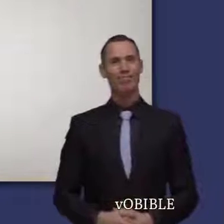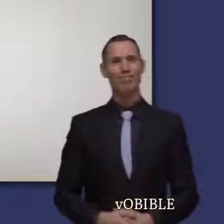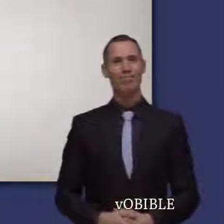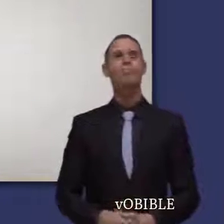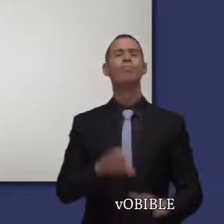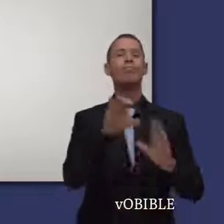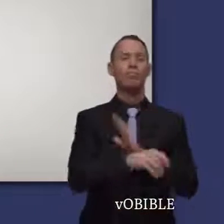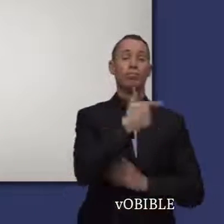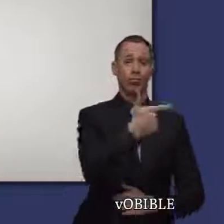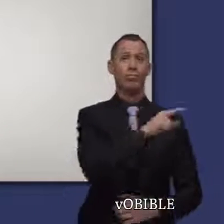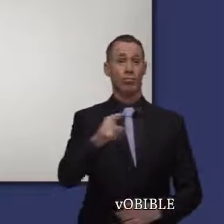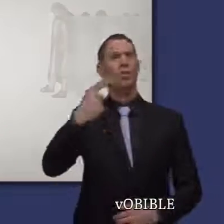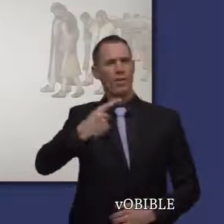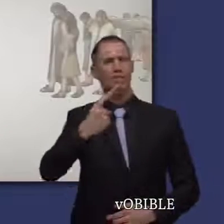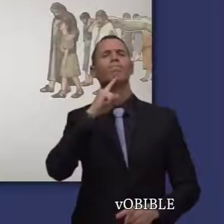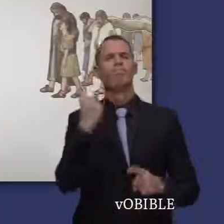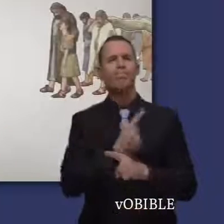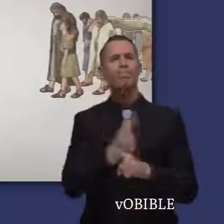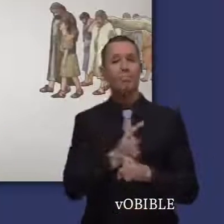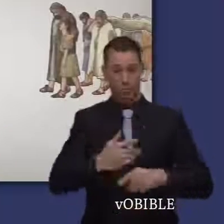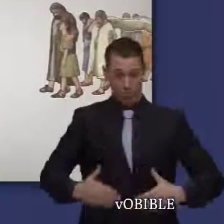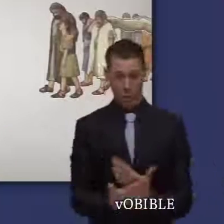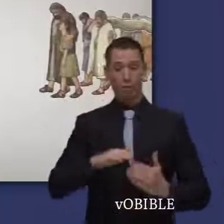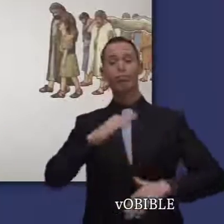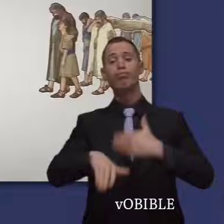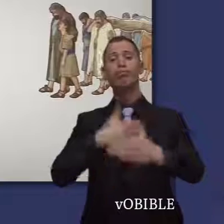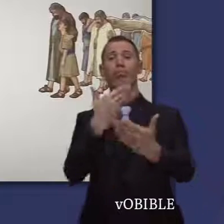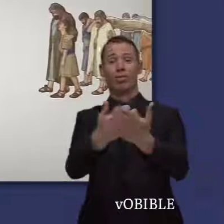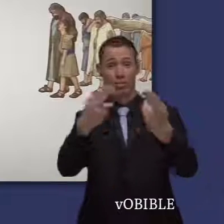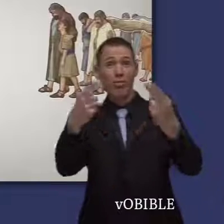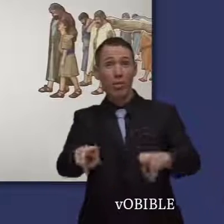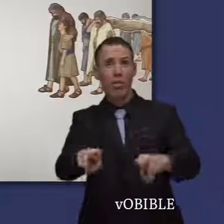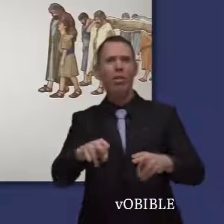Chapters 7 to 11 provide a sobering discussion of life in this world.